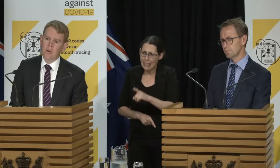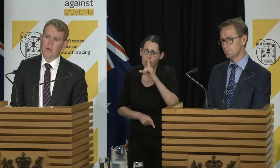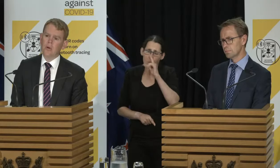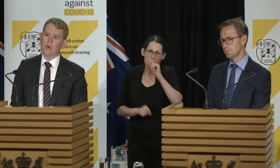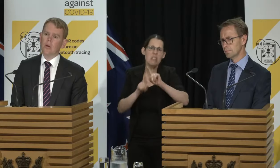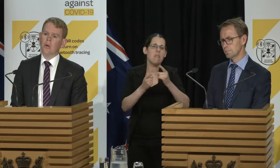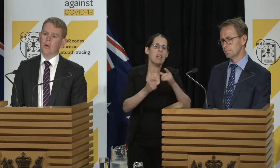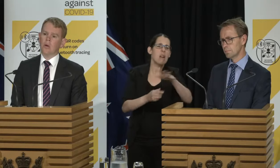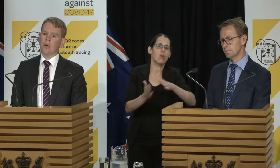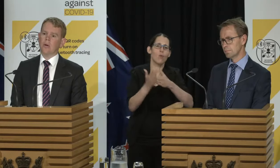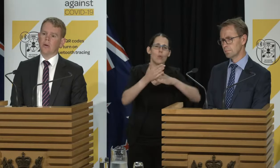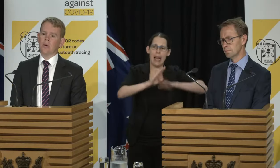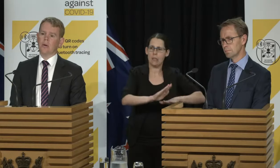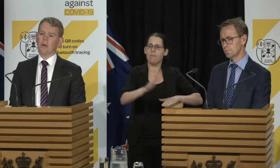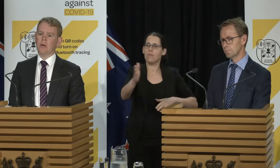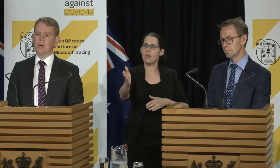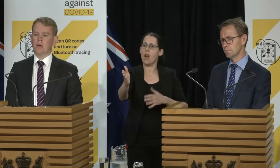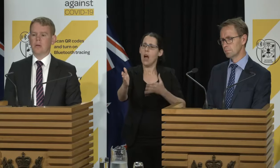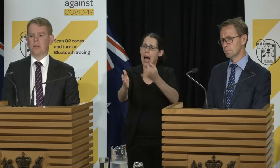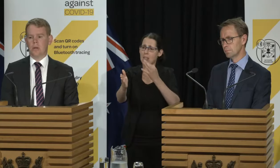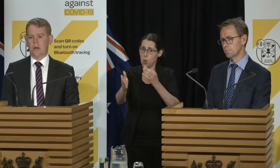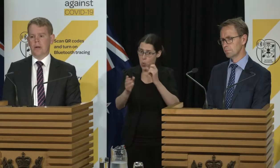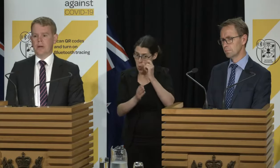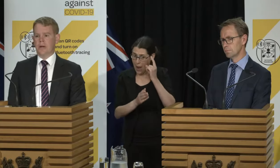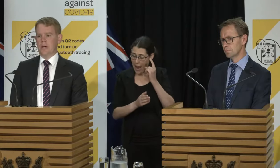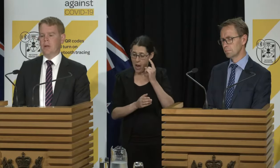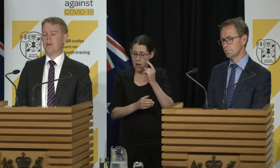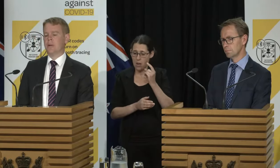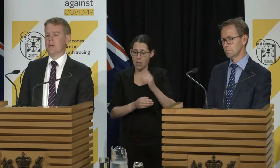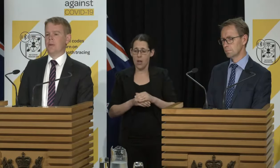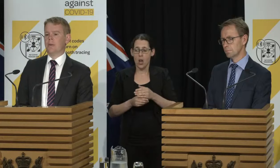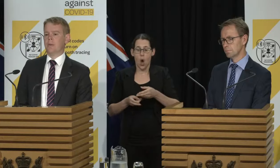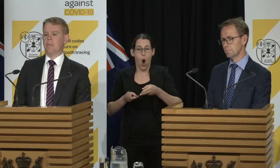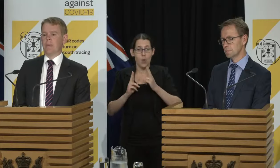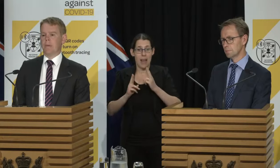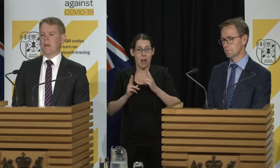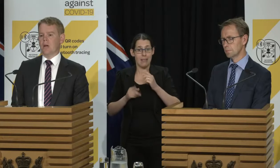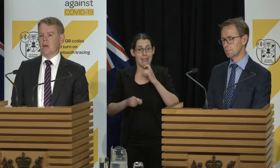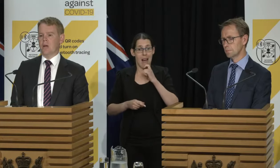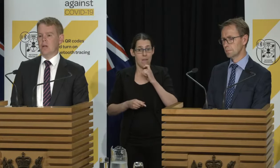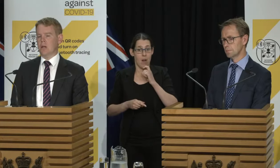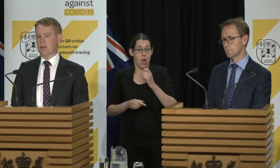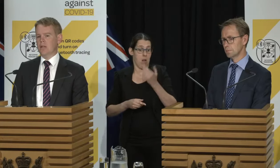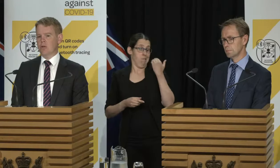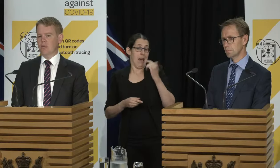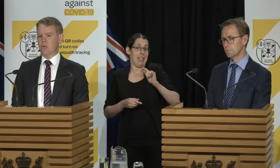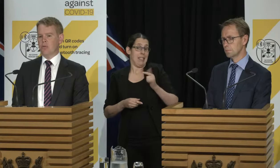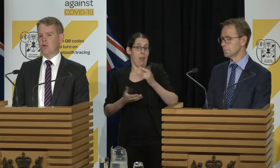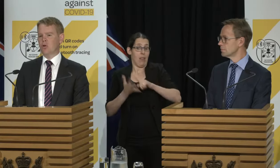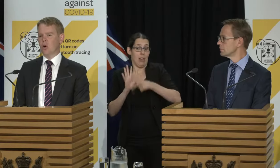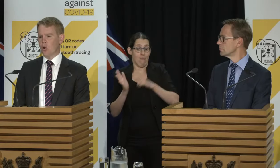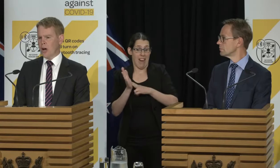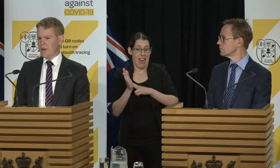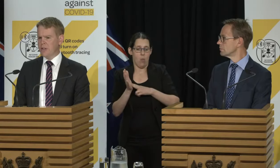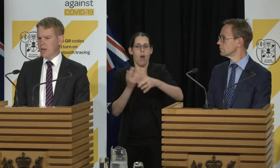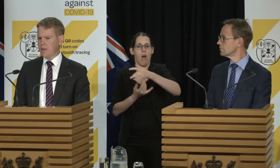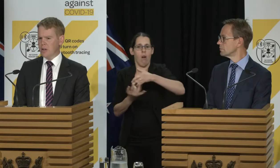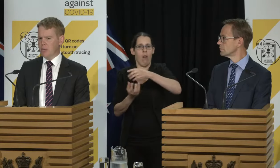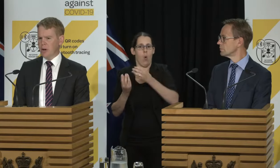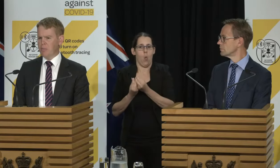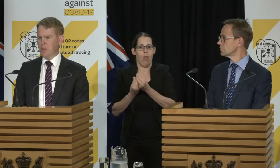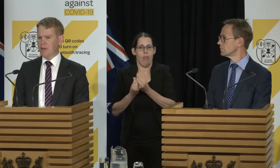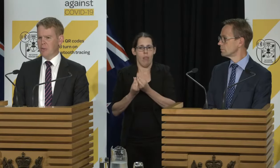hotel staffer having a 20-minute encounter with a returnee on January 7, and what's your reaction to that? Yes, I was informed not long after